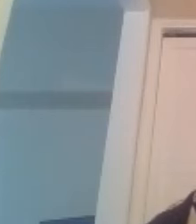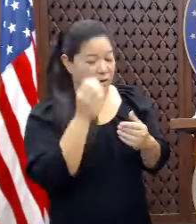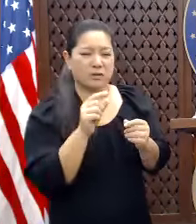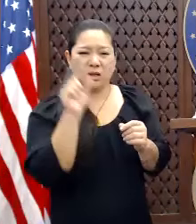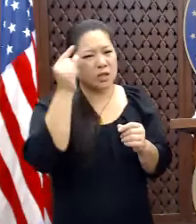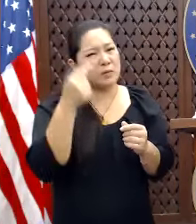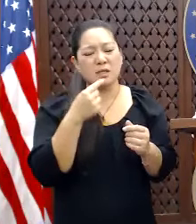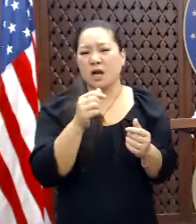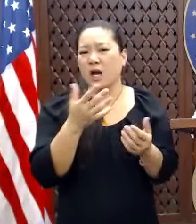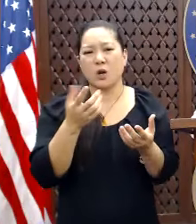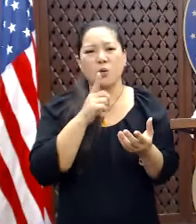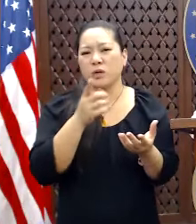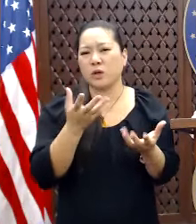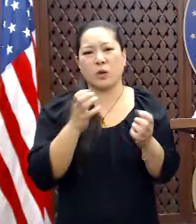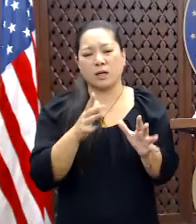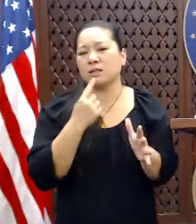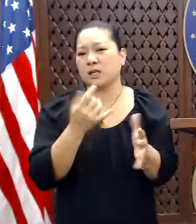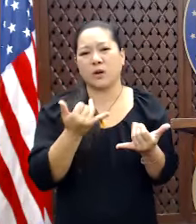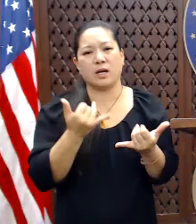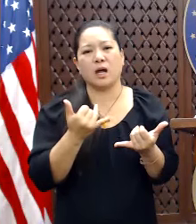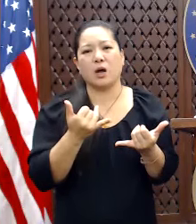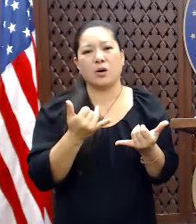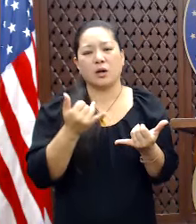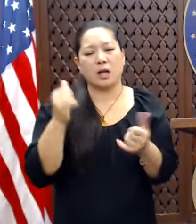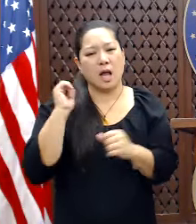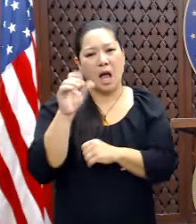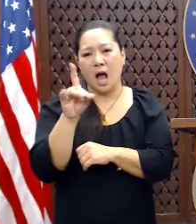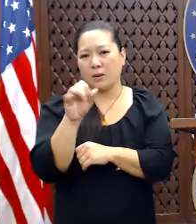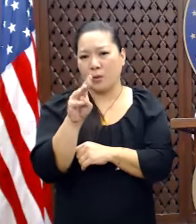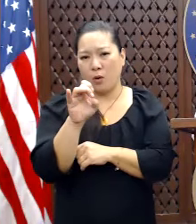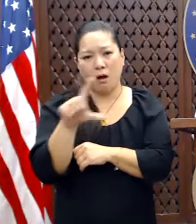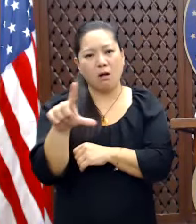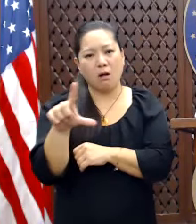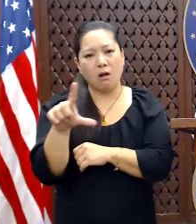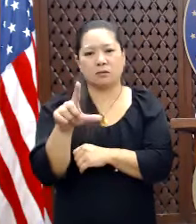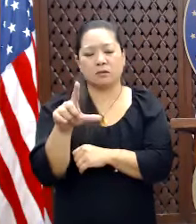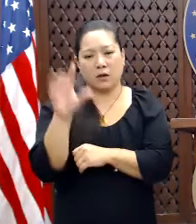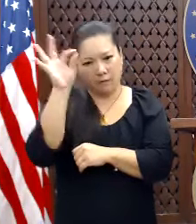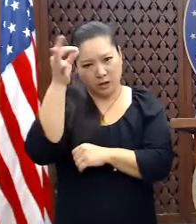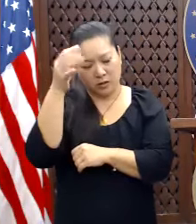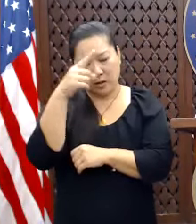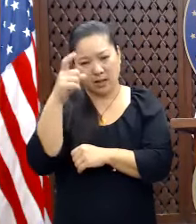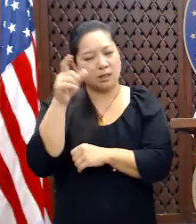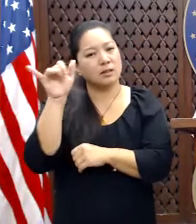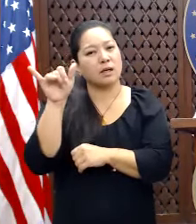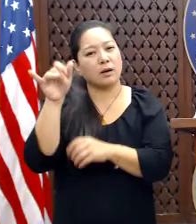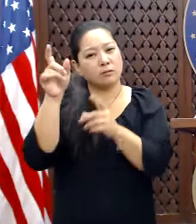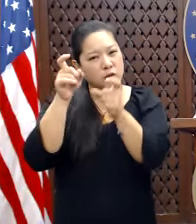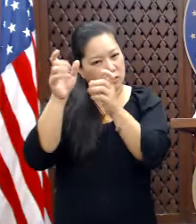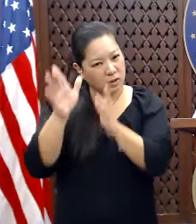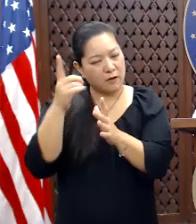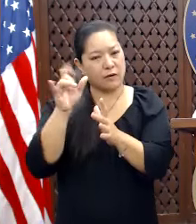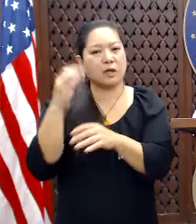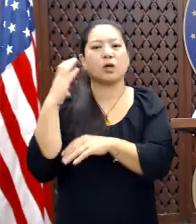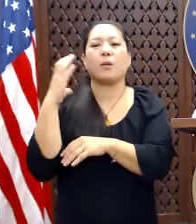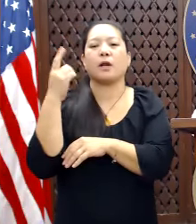about that particular scenario? On his behalf, I would defer to him because he is the official